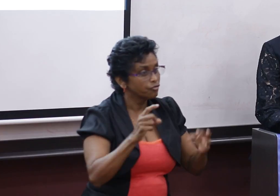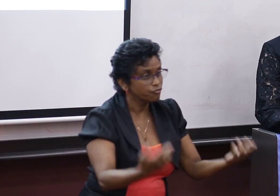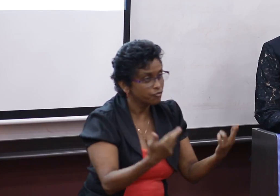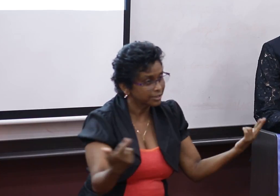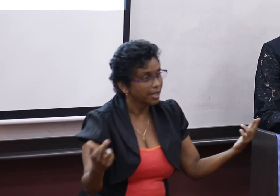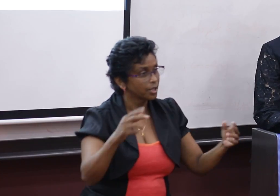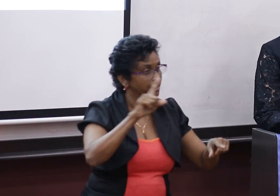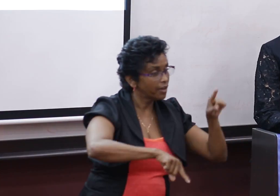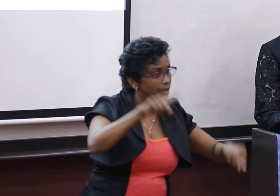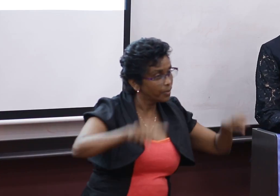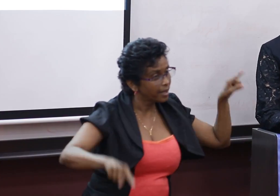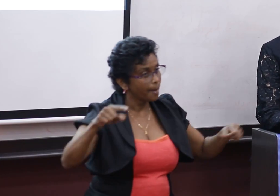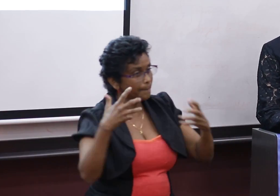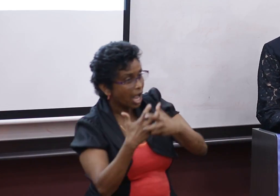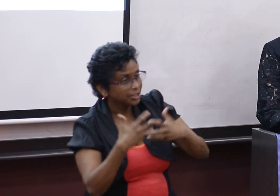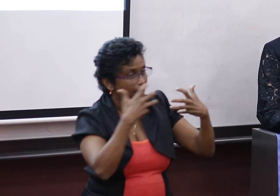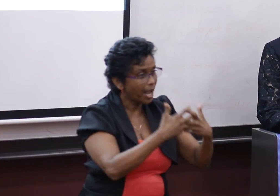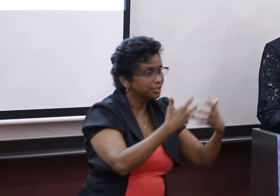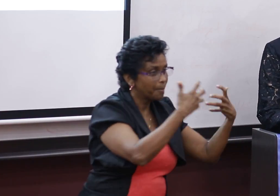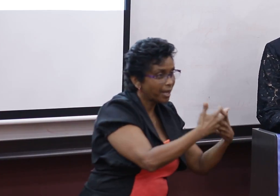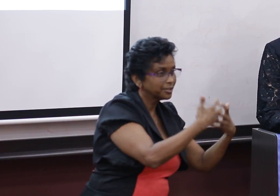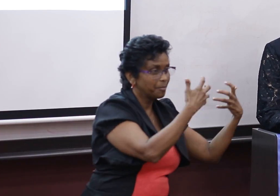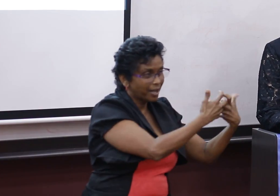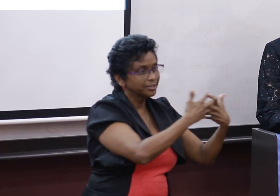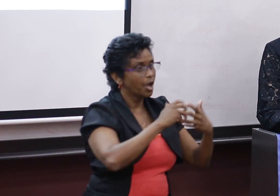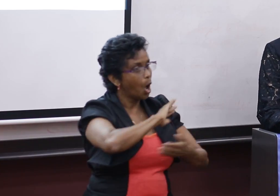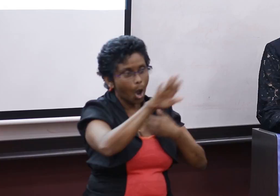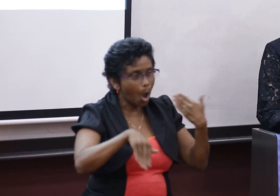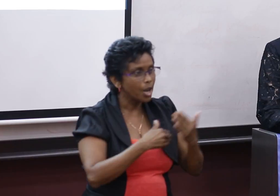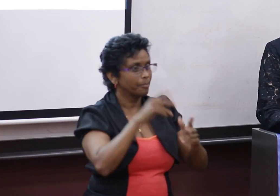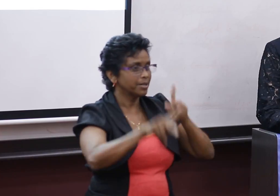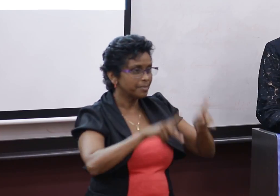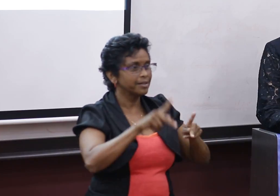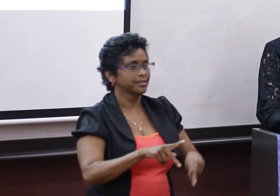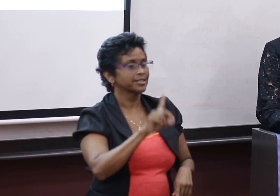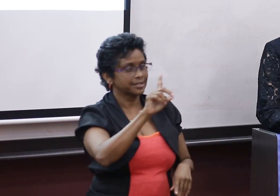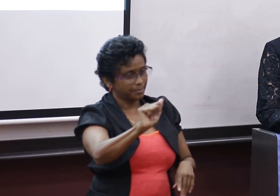rights and entitlement of citizenship for all persons with disabilities.